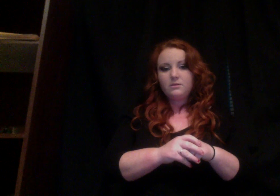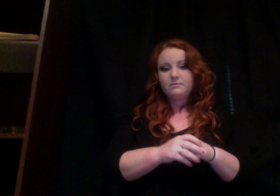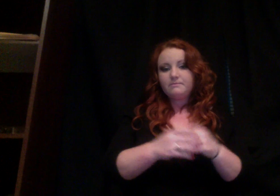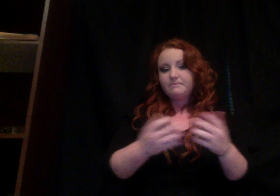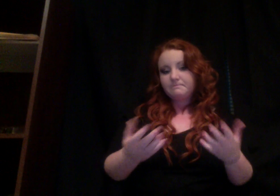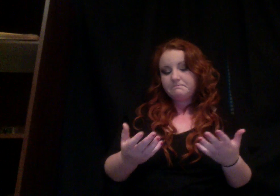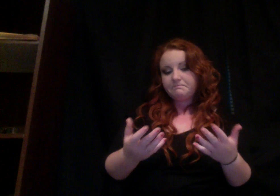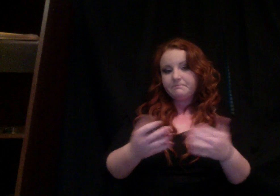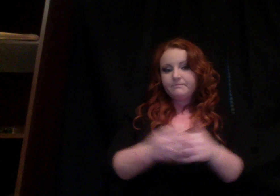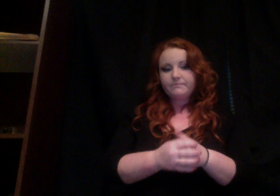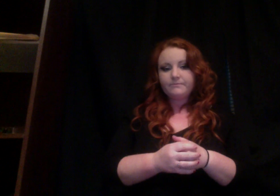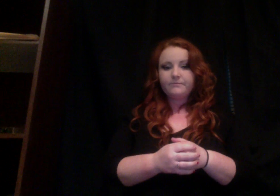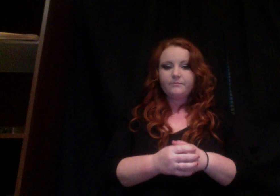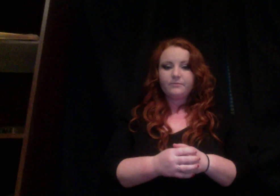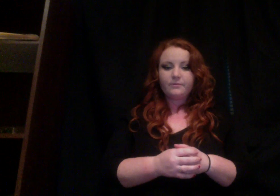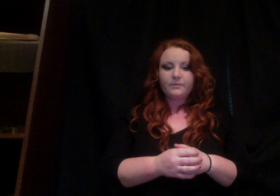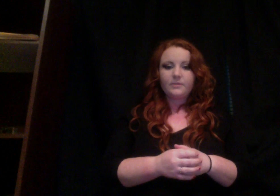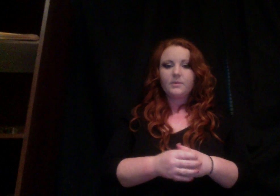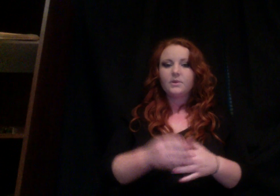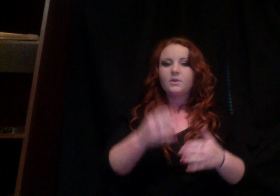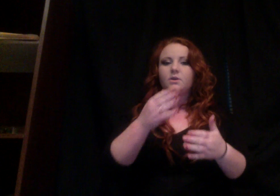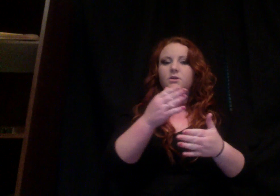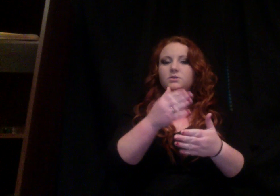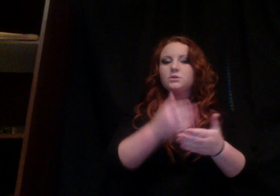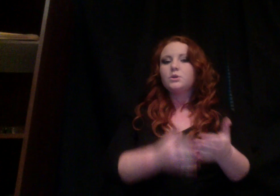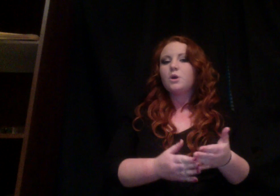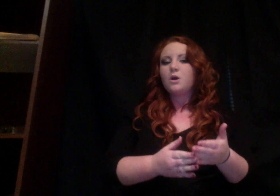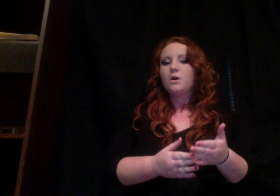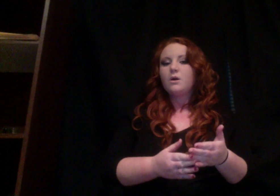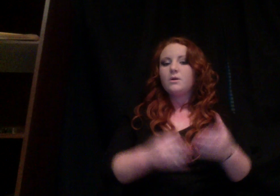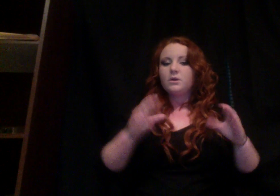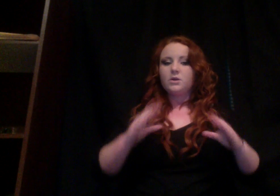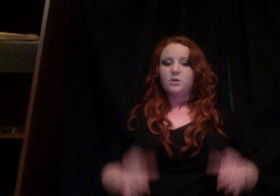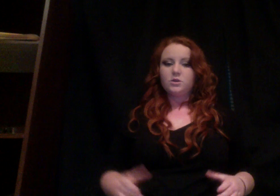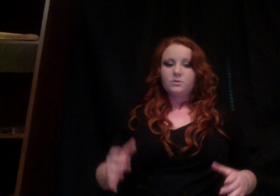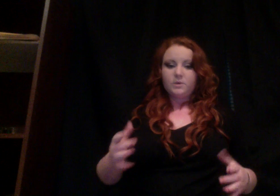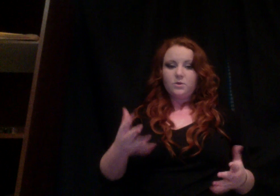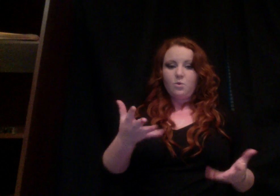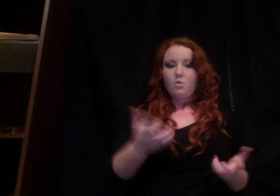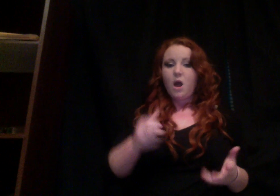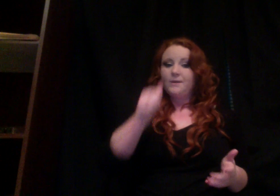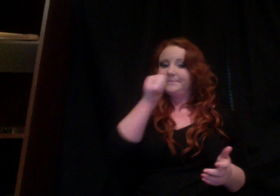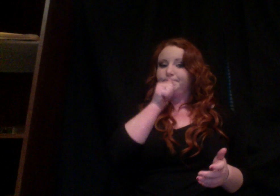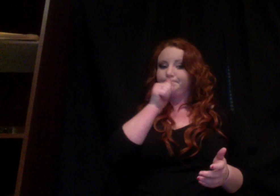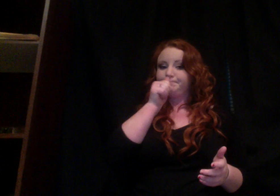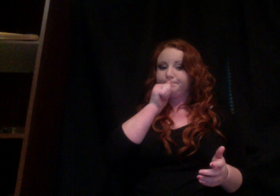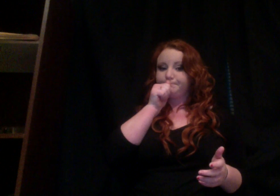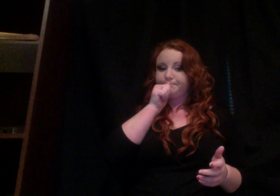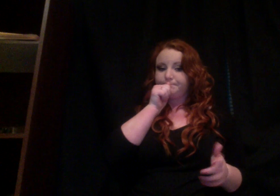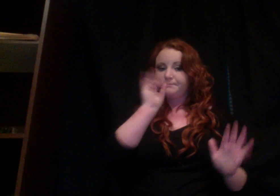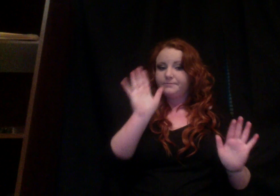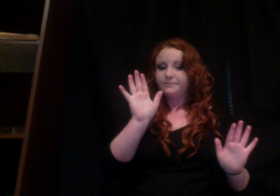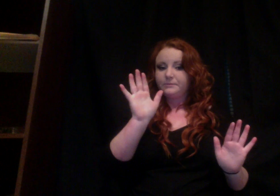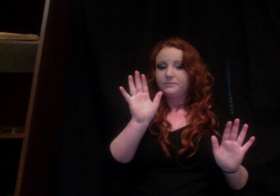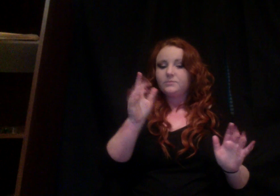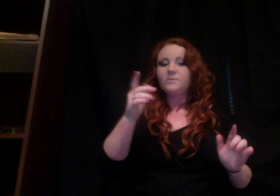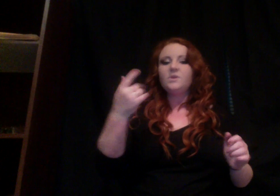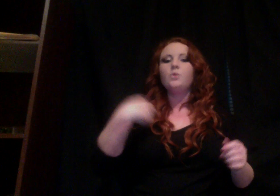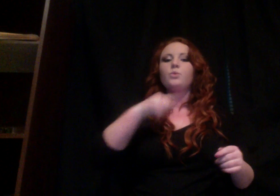and dignity during these exams. We are very cognizant of that and we do keep people's privacy. During